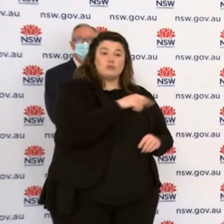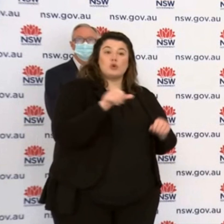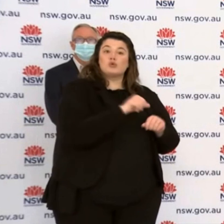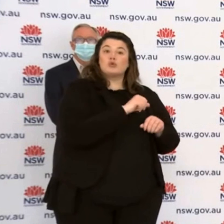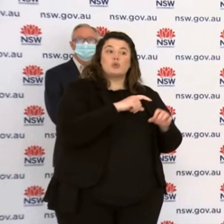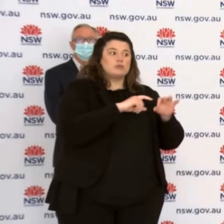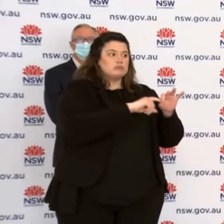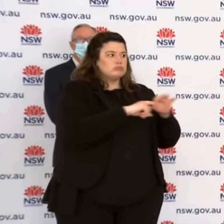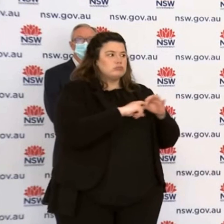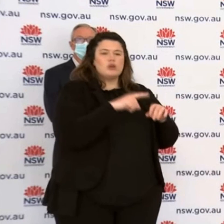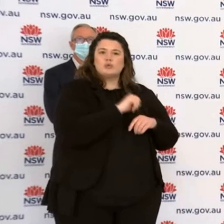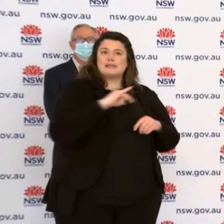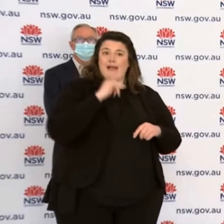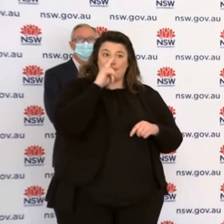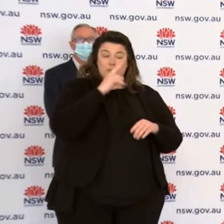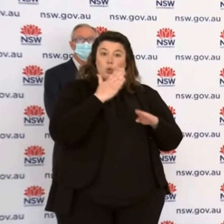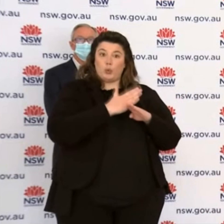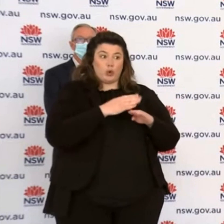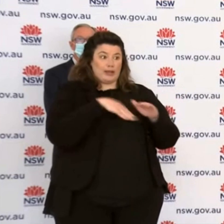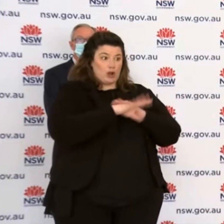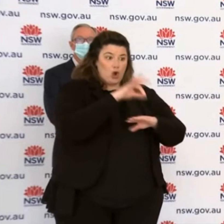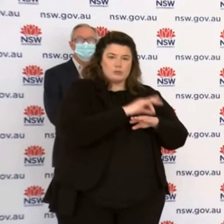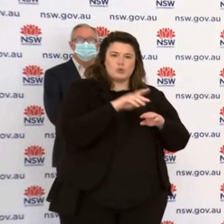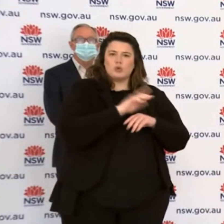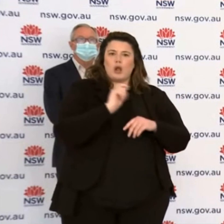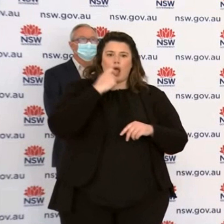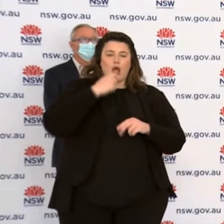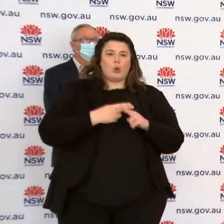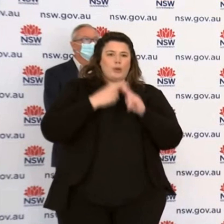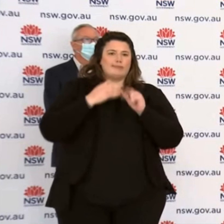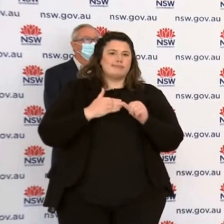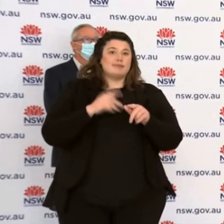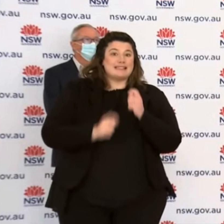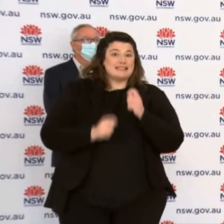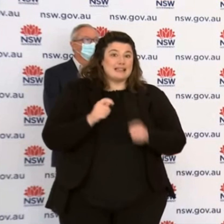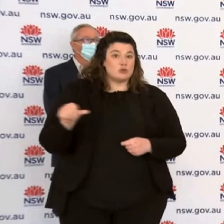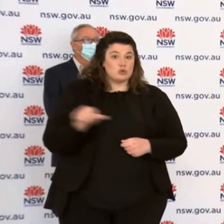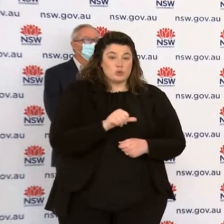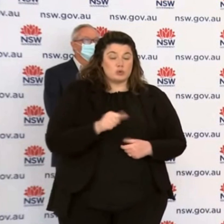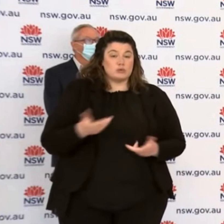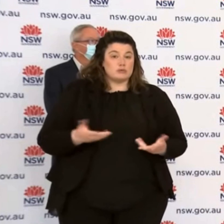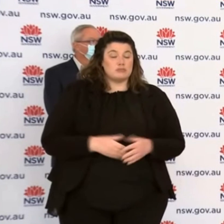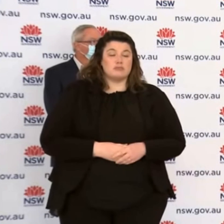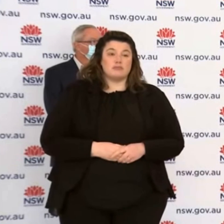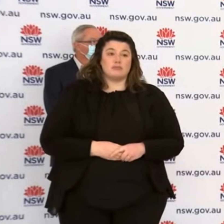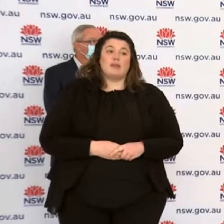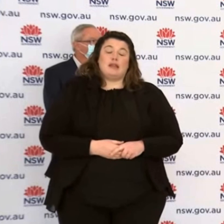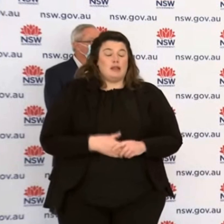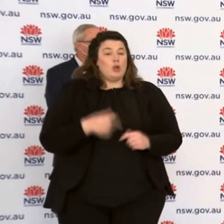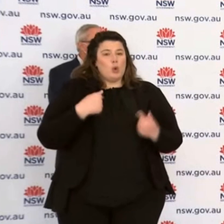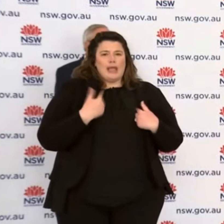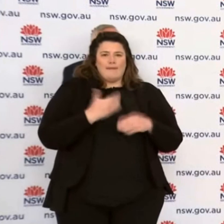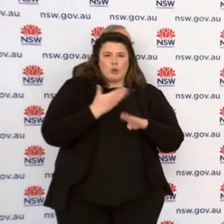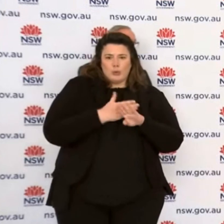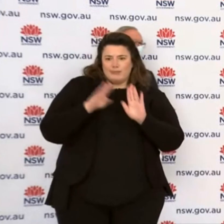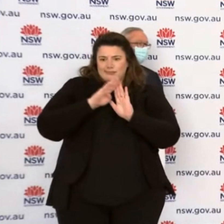come to inside the facility each day? So look, there are a range of measures that have been put in place over the last year and a half since we've had this